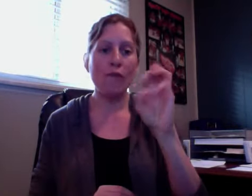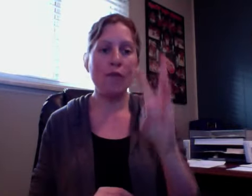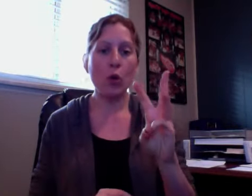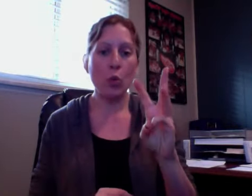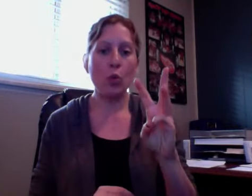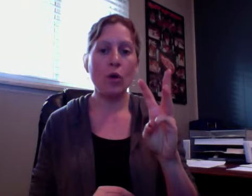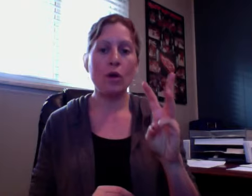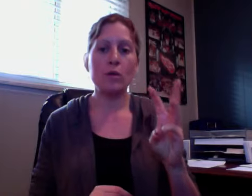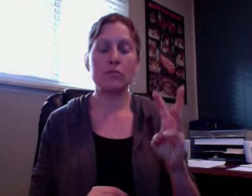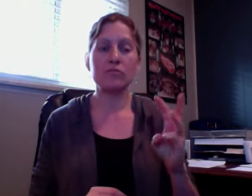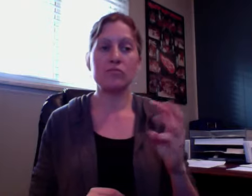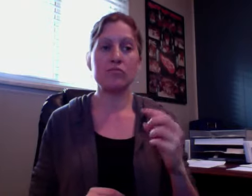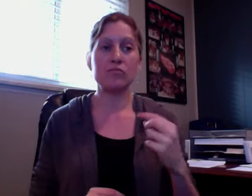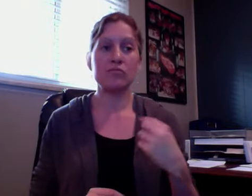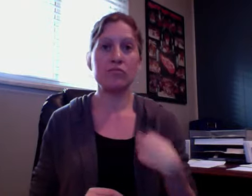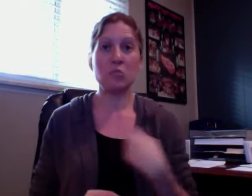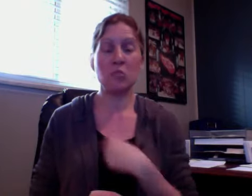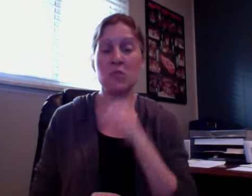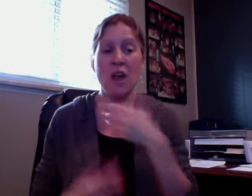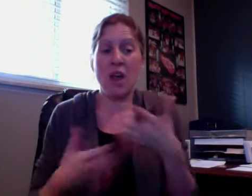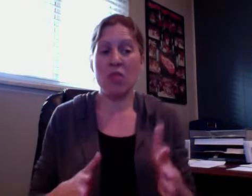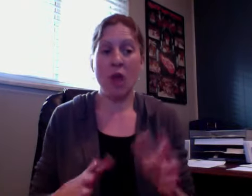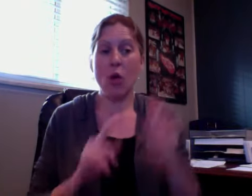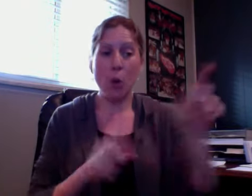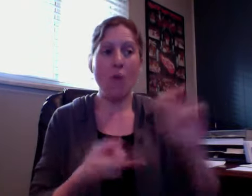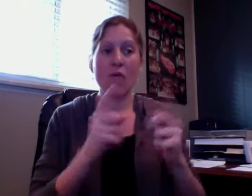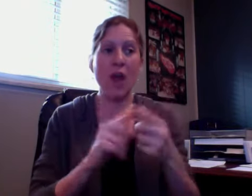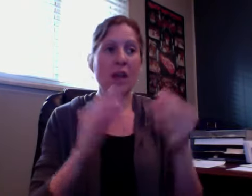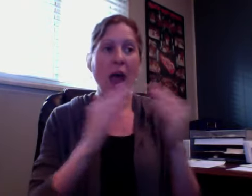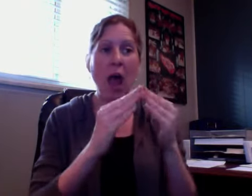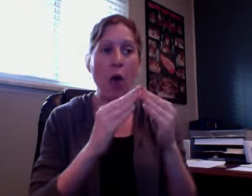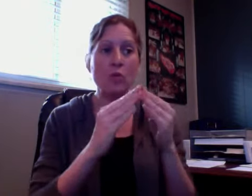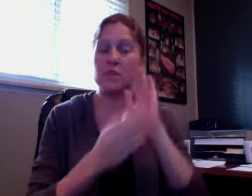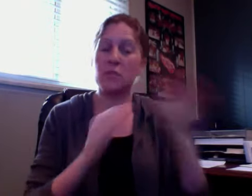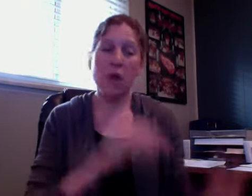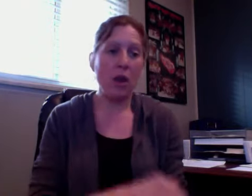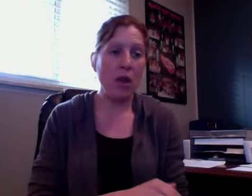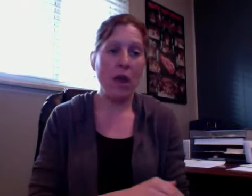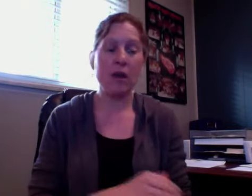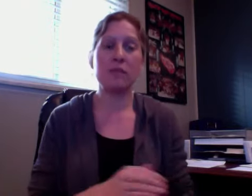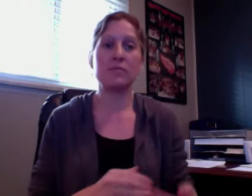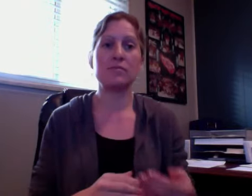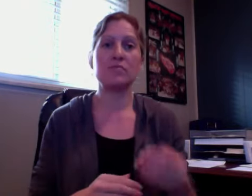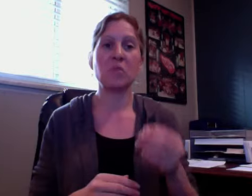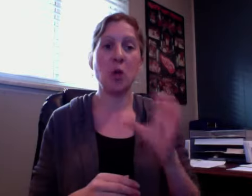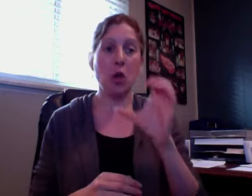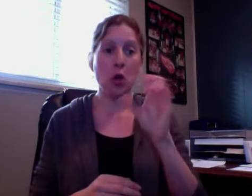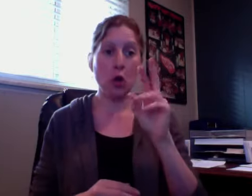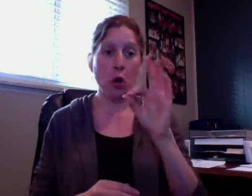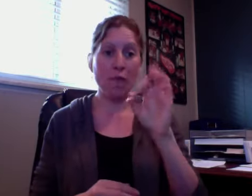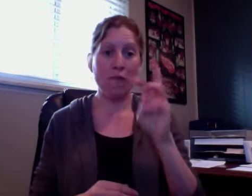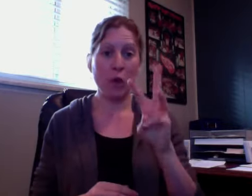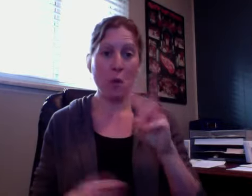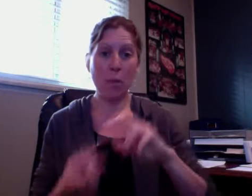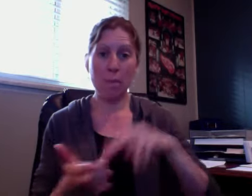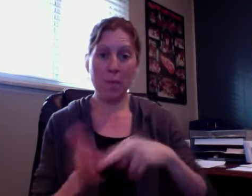weren't allowed to go to a friend's house to sleep over. Curfews were you were going out with your parents as your chaperones. It became very difficult